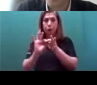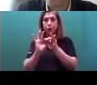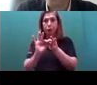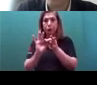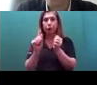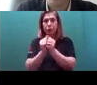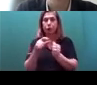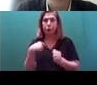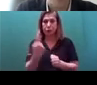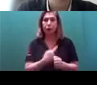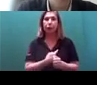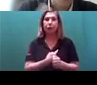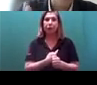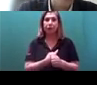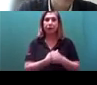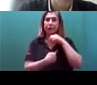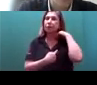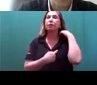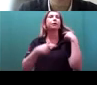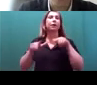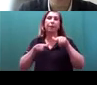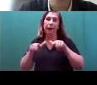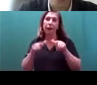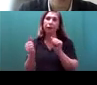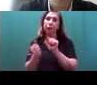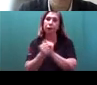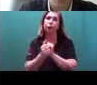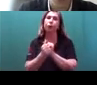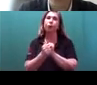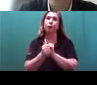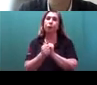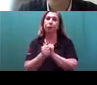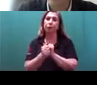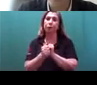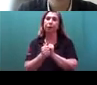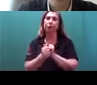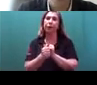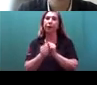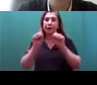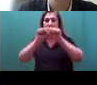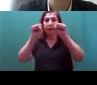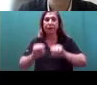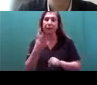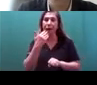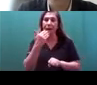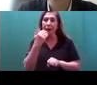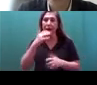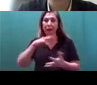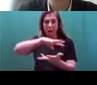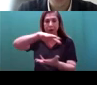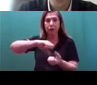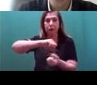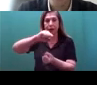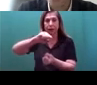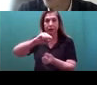more sustainable urban food system. In the slide, you can see all the information that you need to stay in